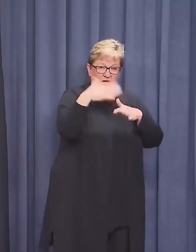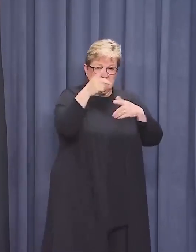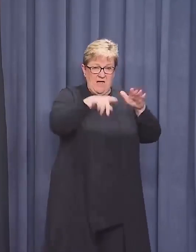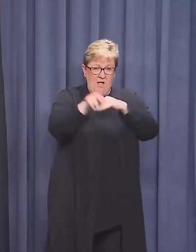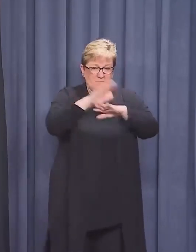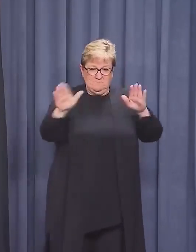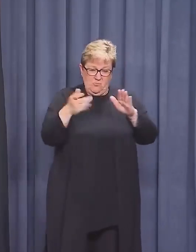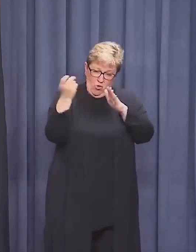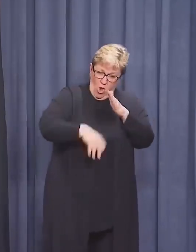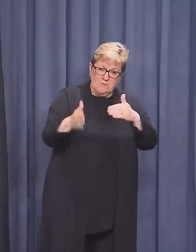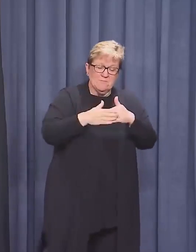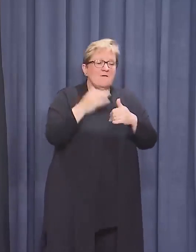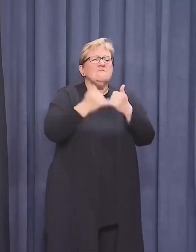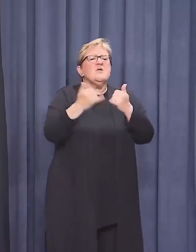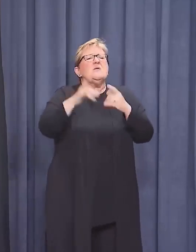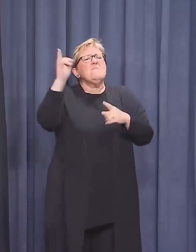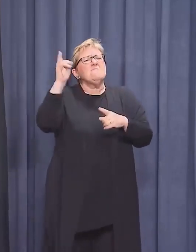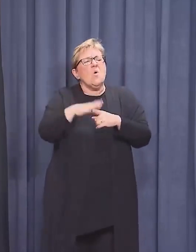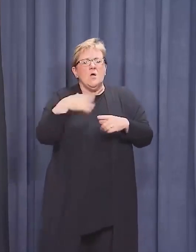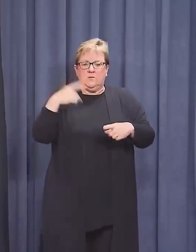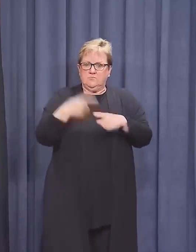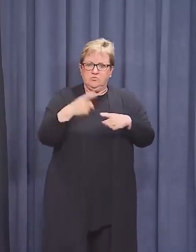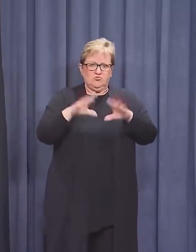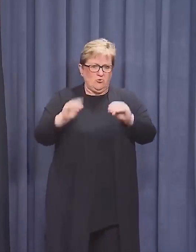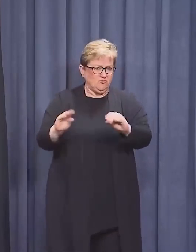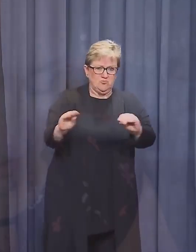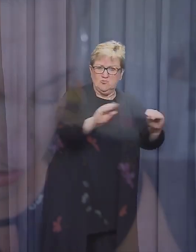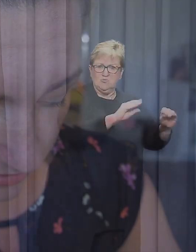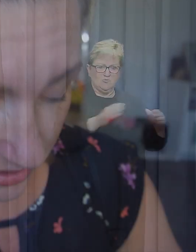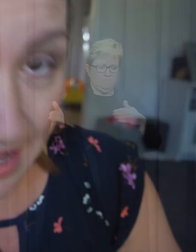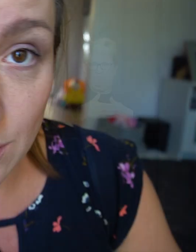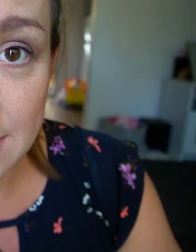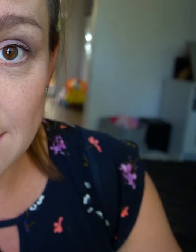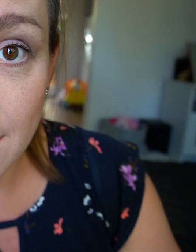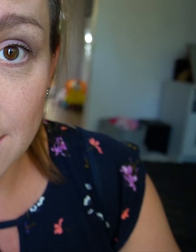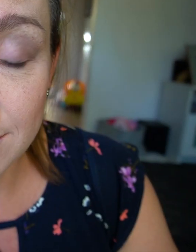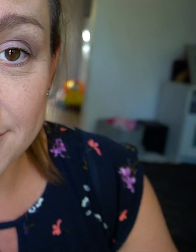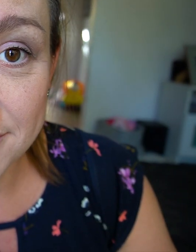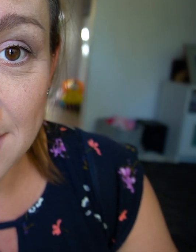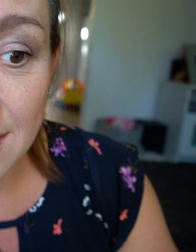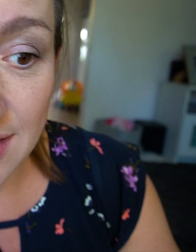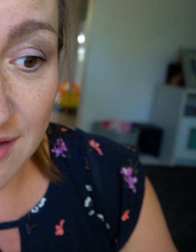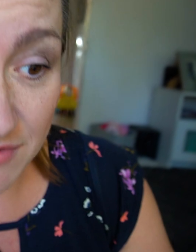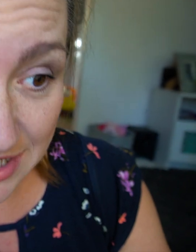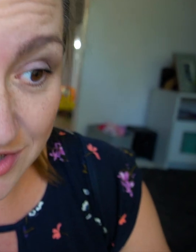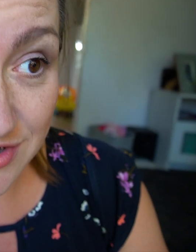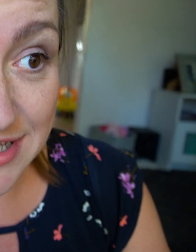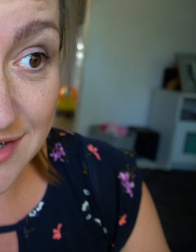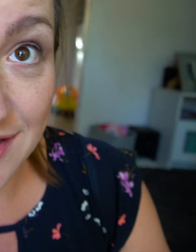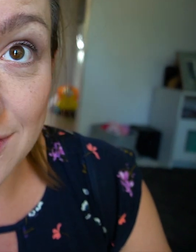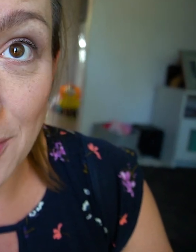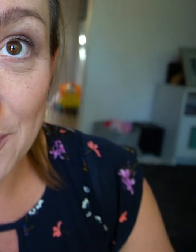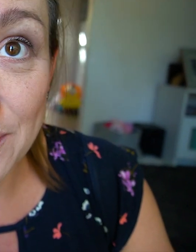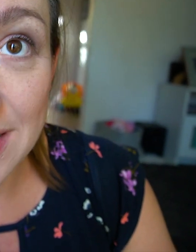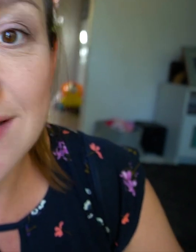lockdown. It's crucial we act quickly to keep the community safe. Now we're stuck. We're literally